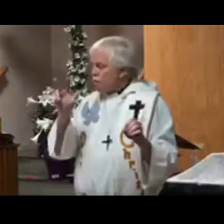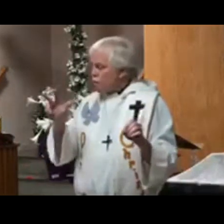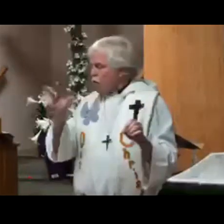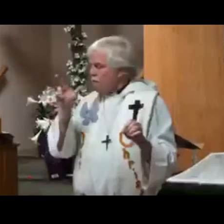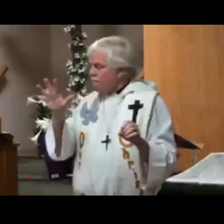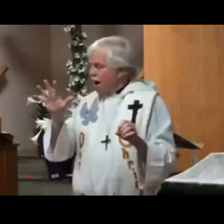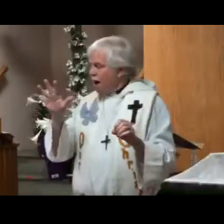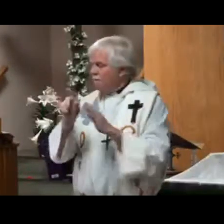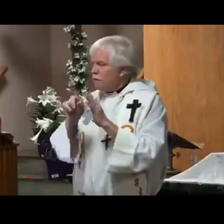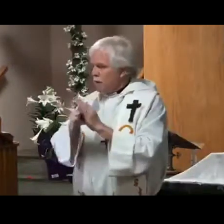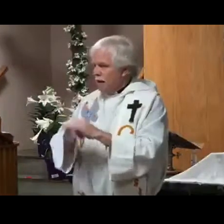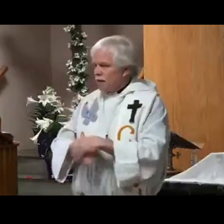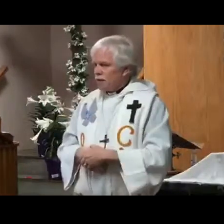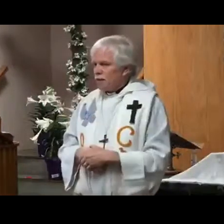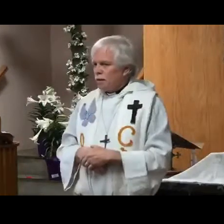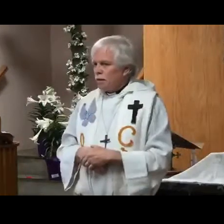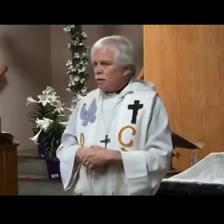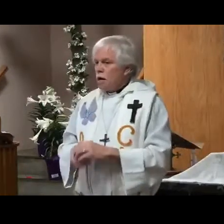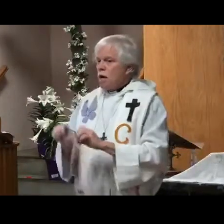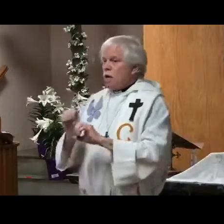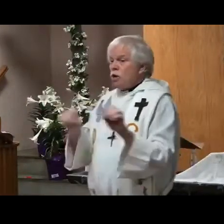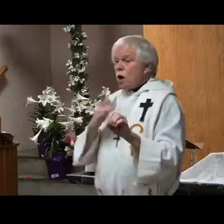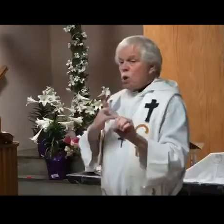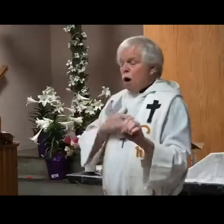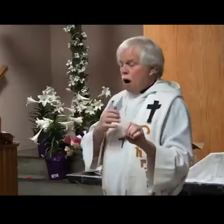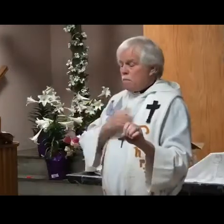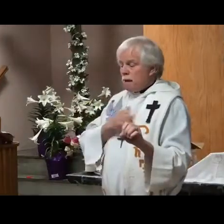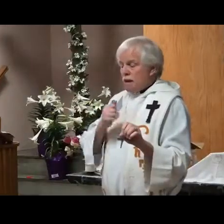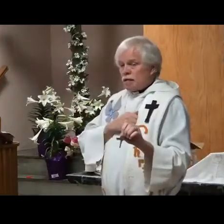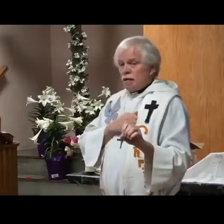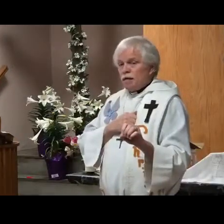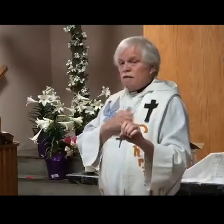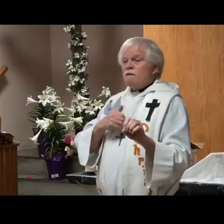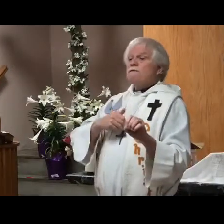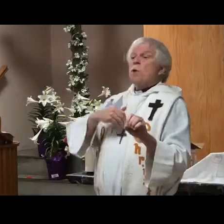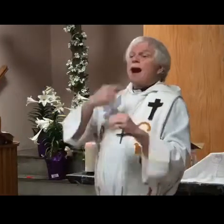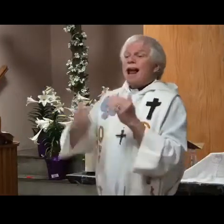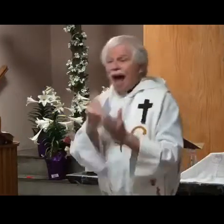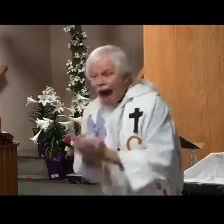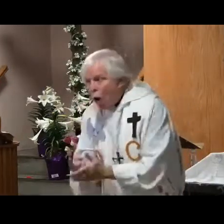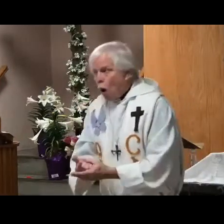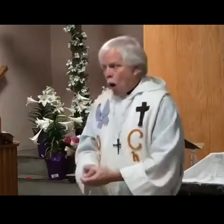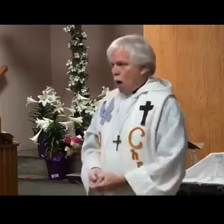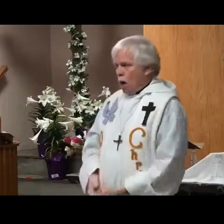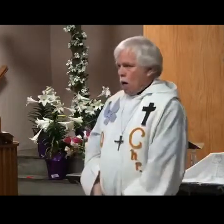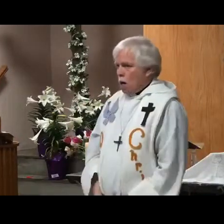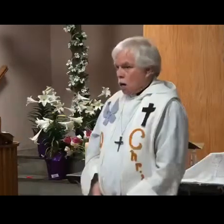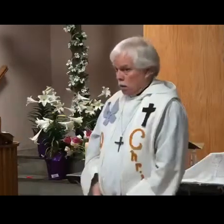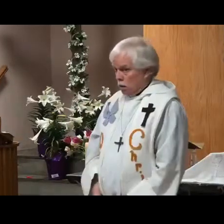CPR for 35 minutes. No heartbeat for an